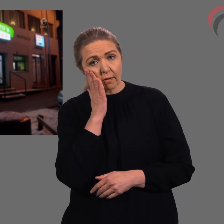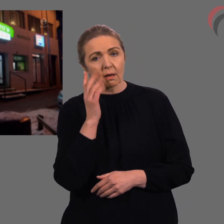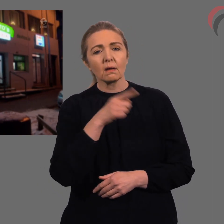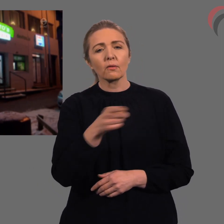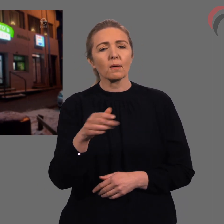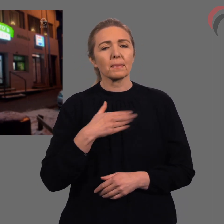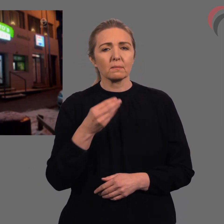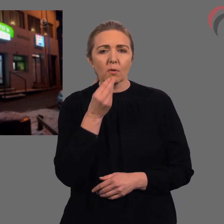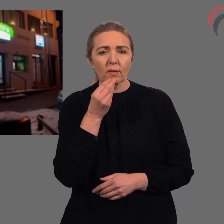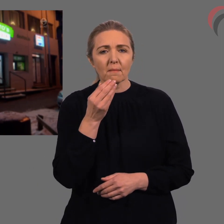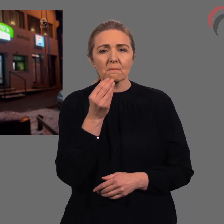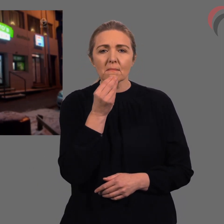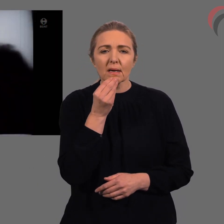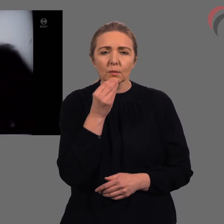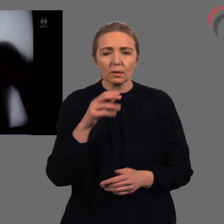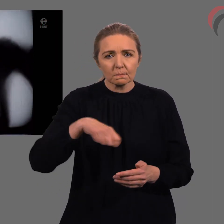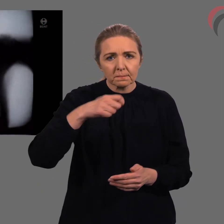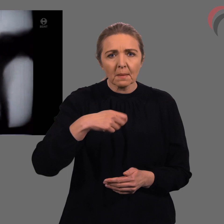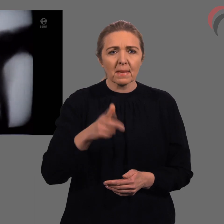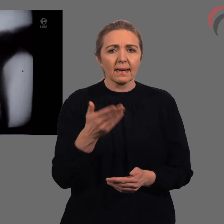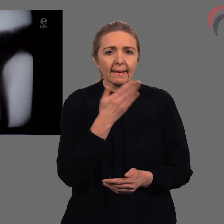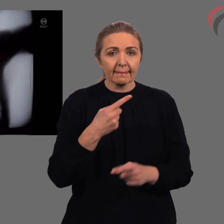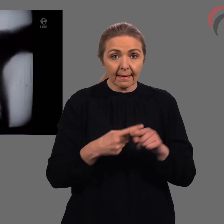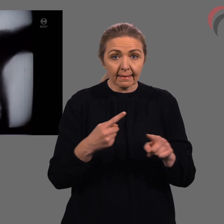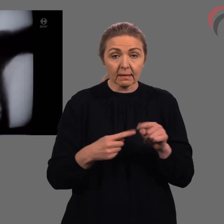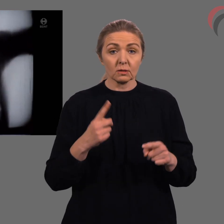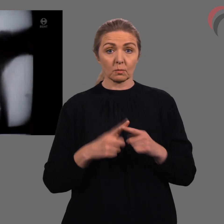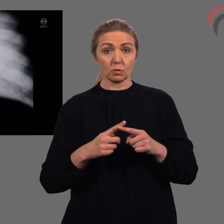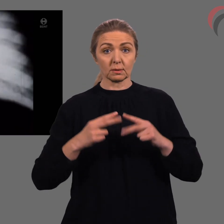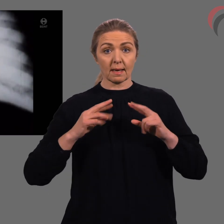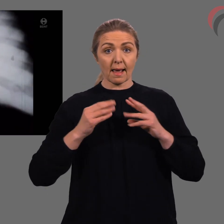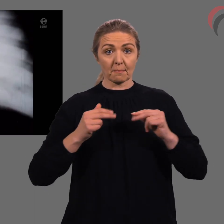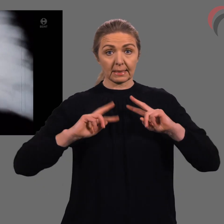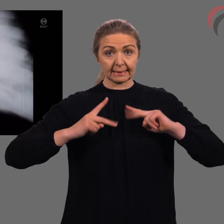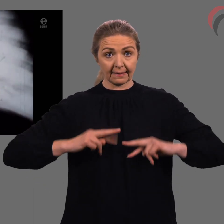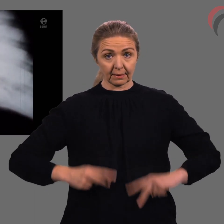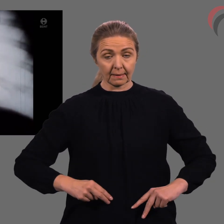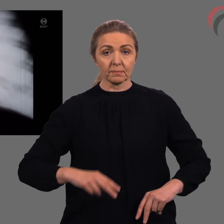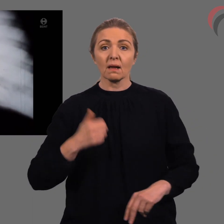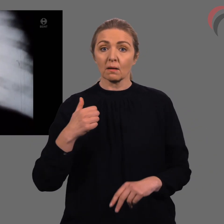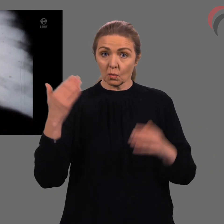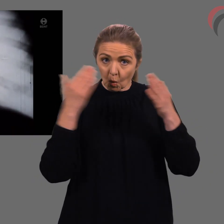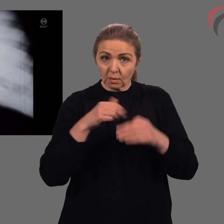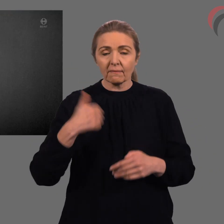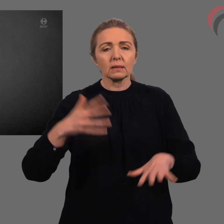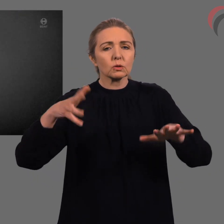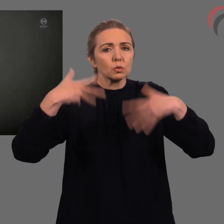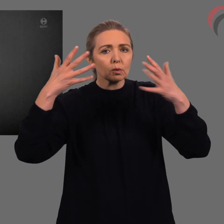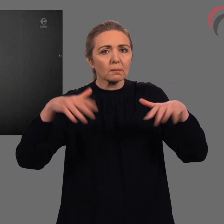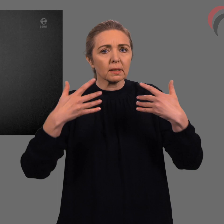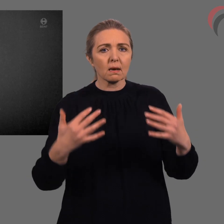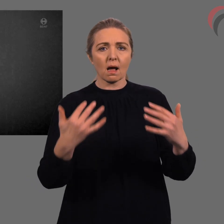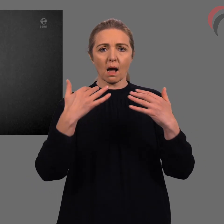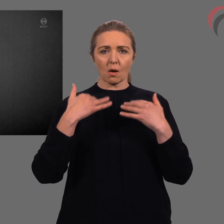sækir í hitaeiningaríkari fæðu. Þriðja skýringin efnaskiptalegs eðlis. Súrefnisskortur á nóttinni